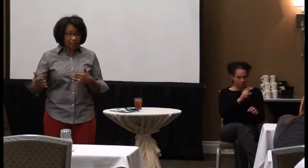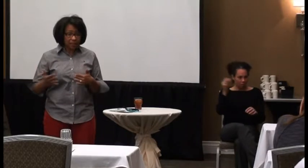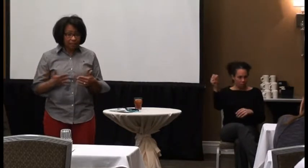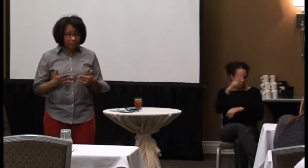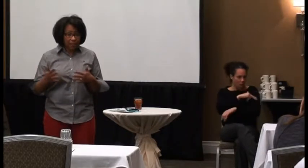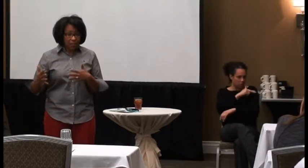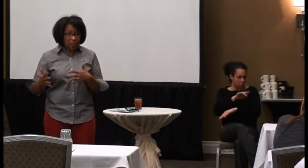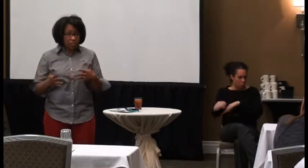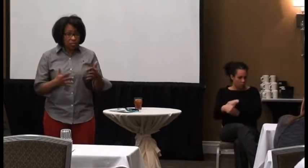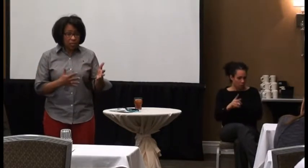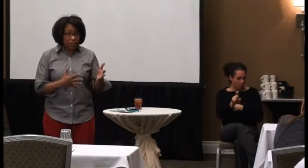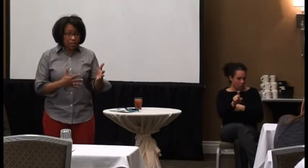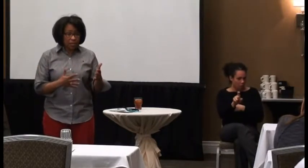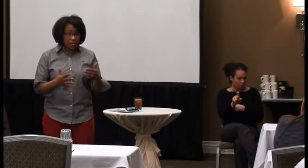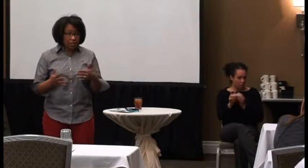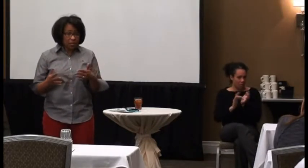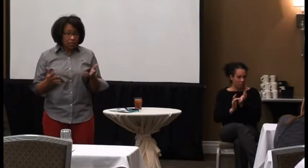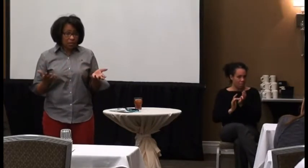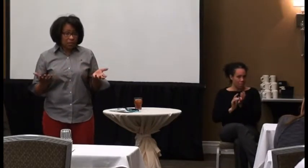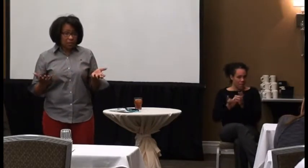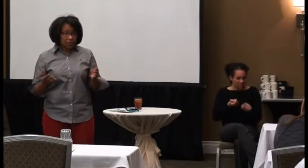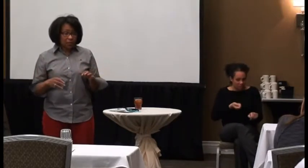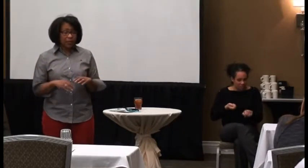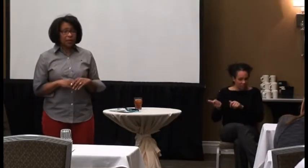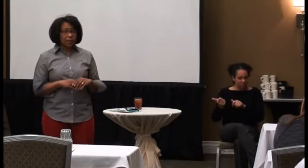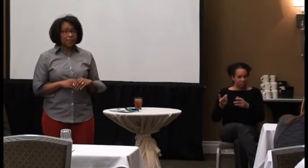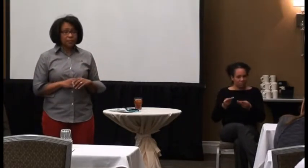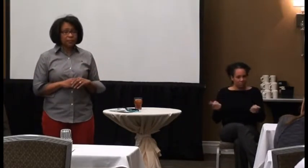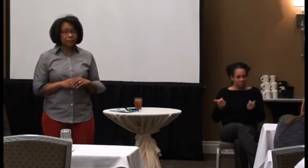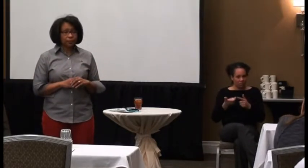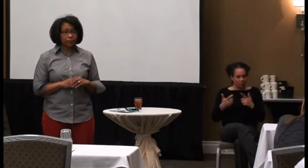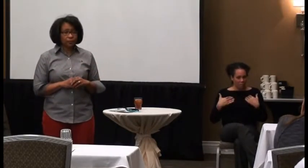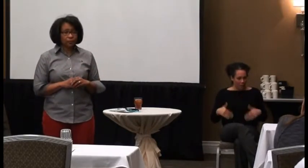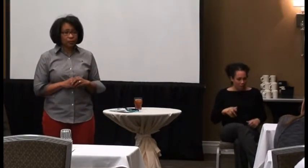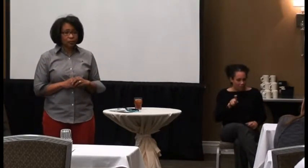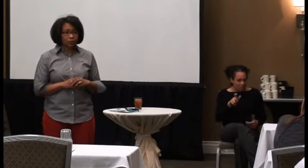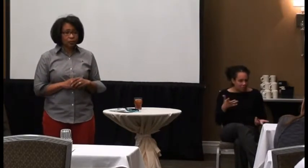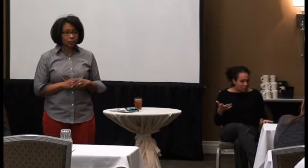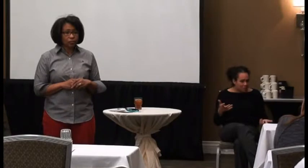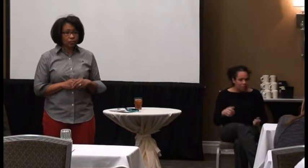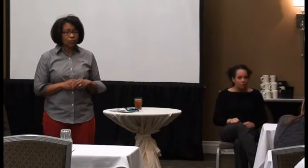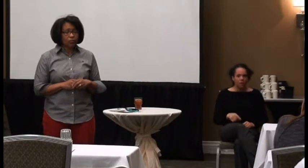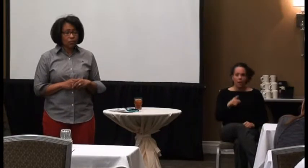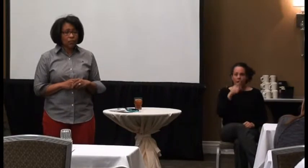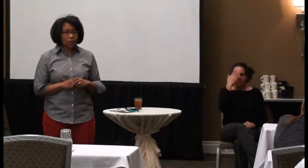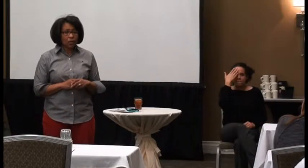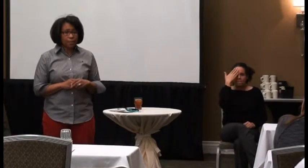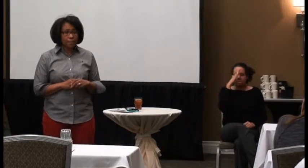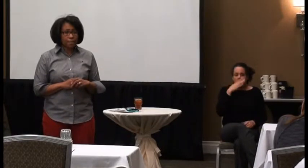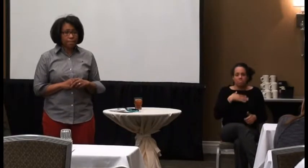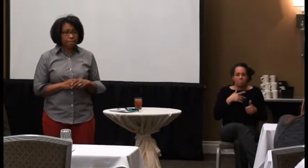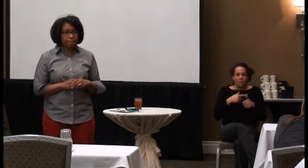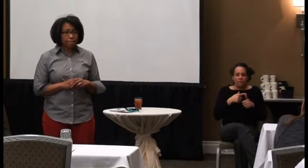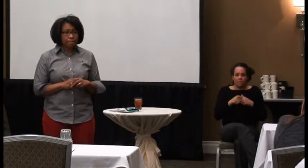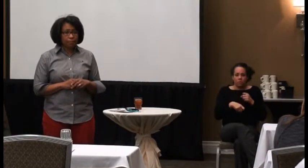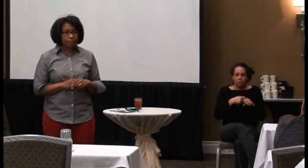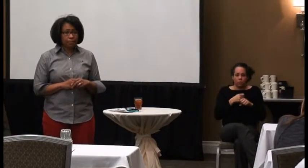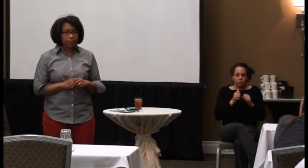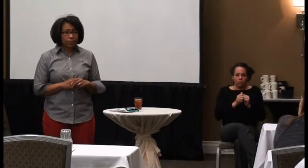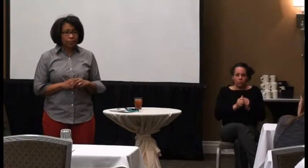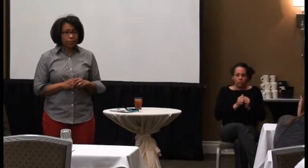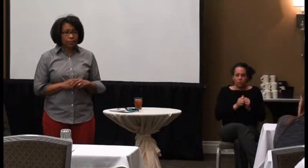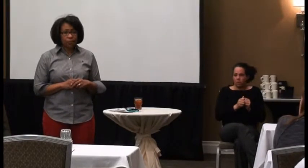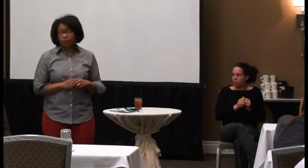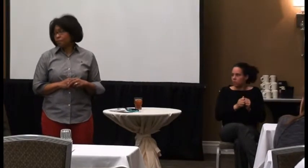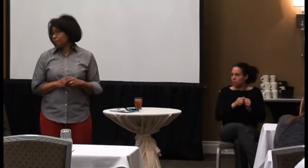overnight and the meds stripped? I don't know. Okay. See, this is my first year with him, and I've asked Mom.